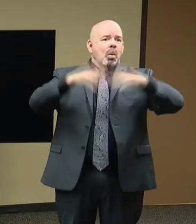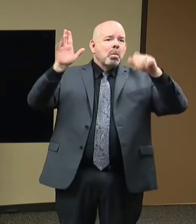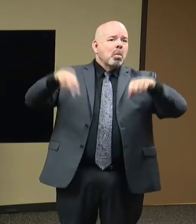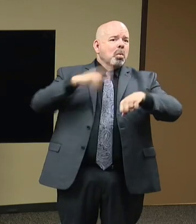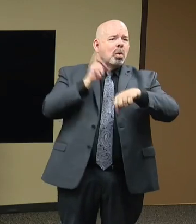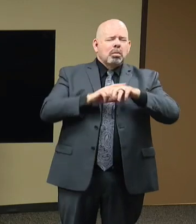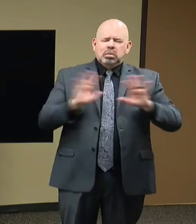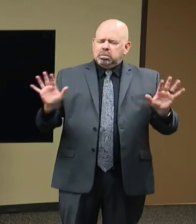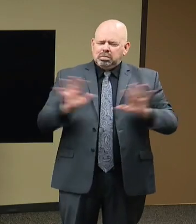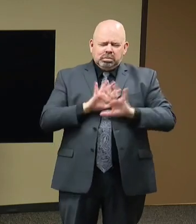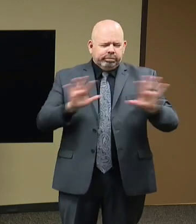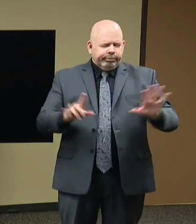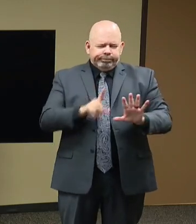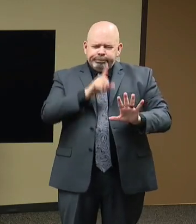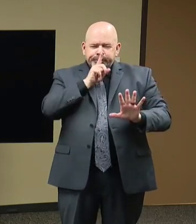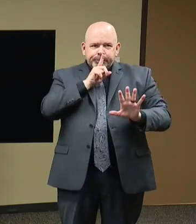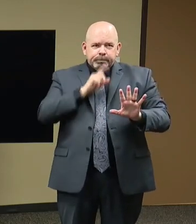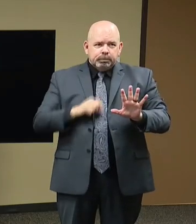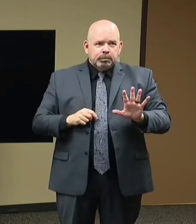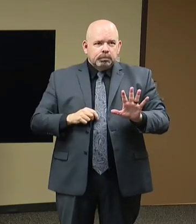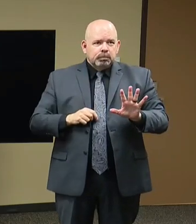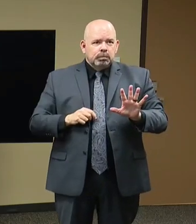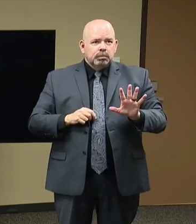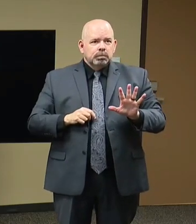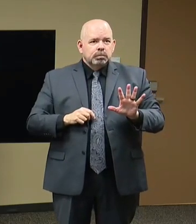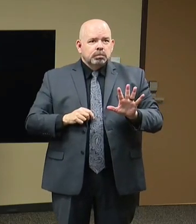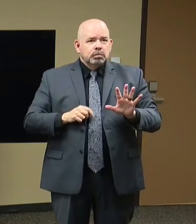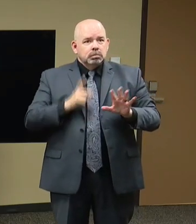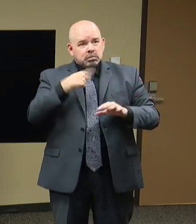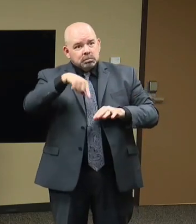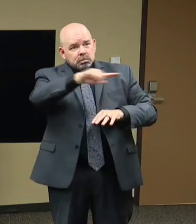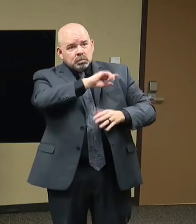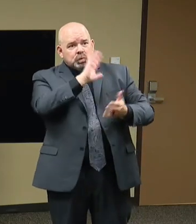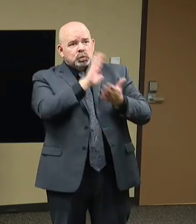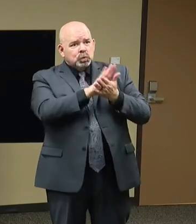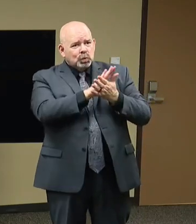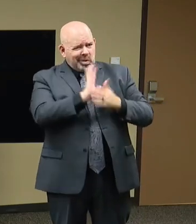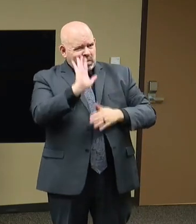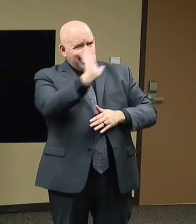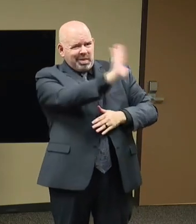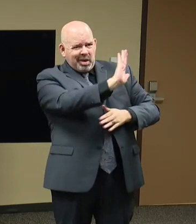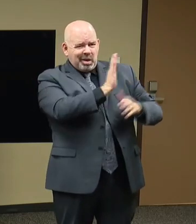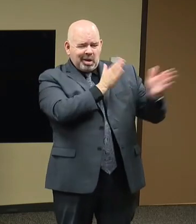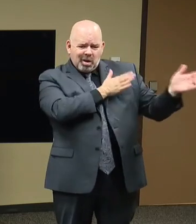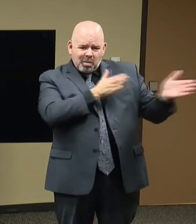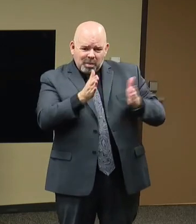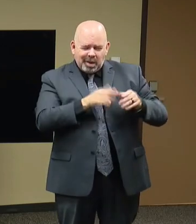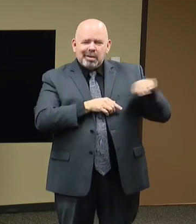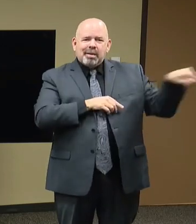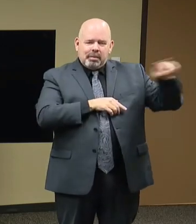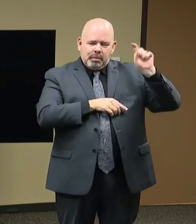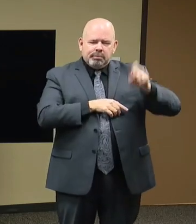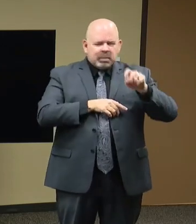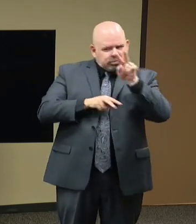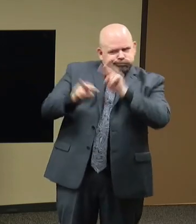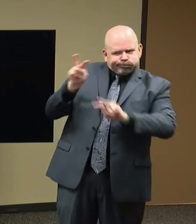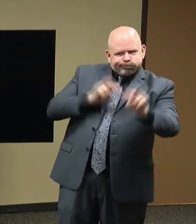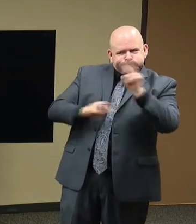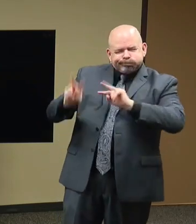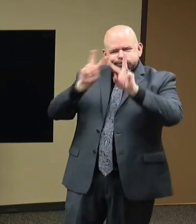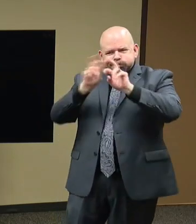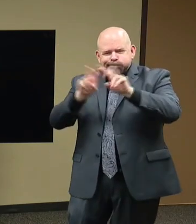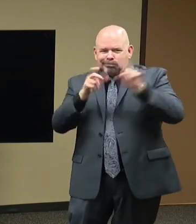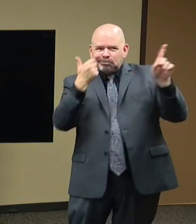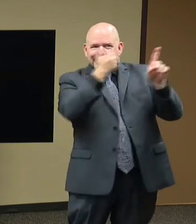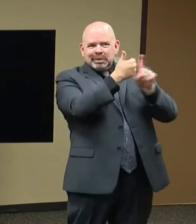we hope that all the schools continue to evaluate that in that same spirit, because it is